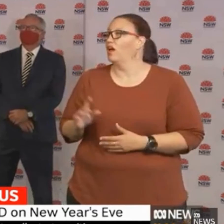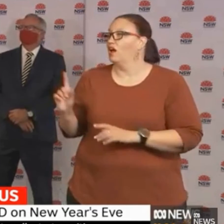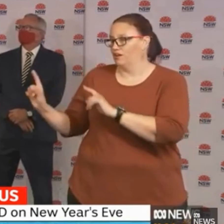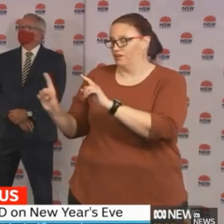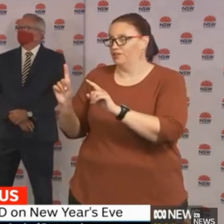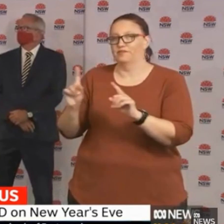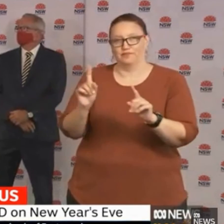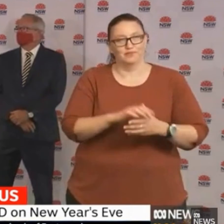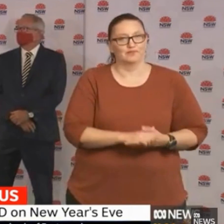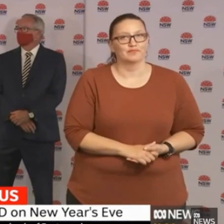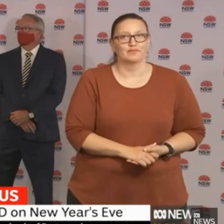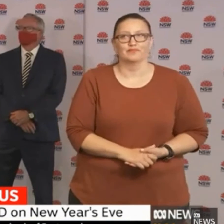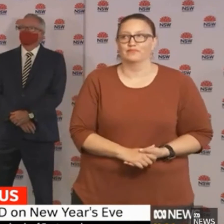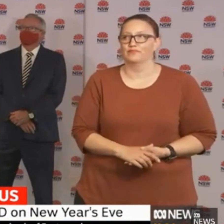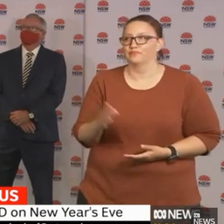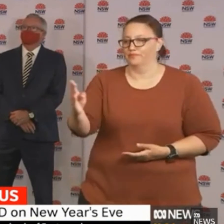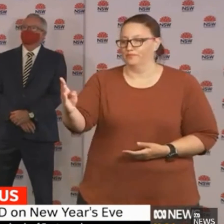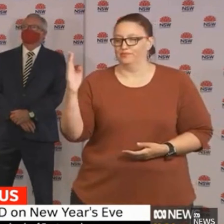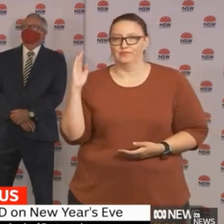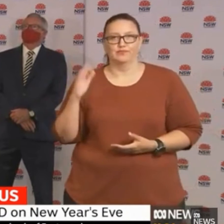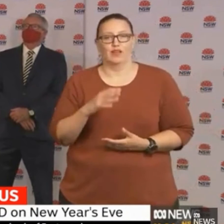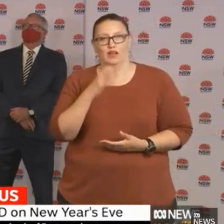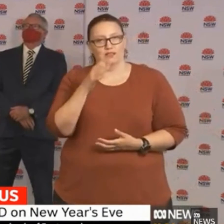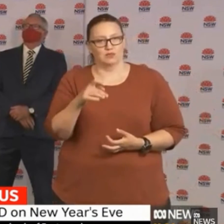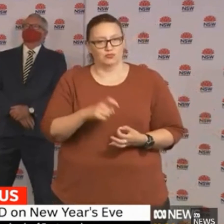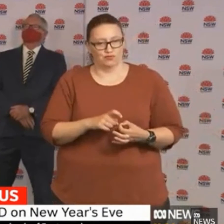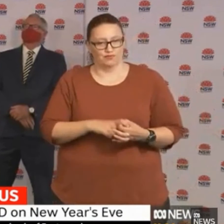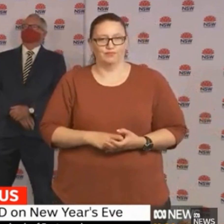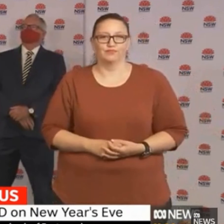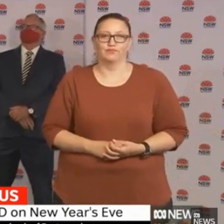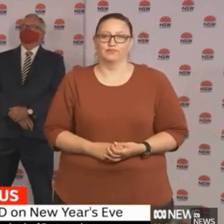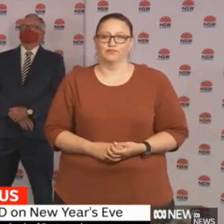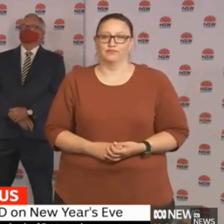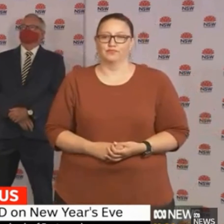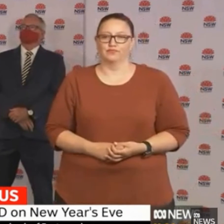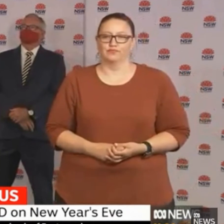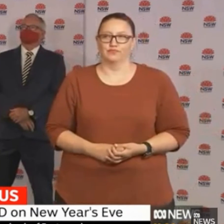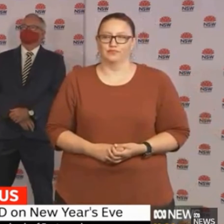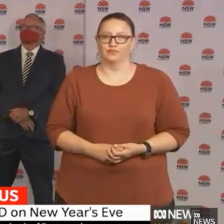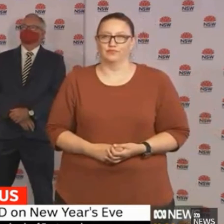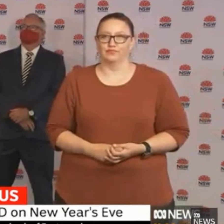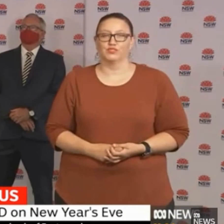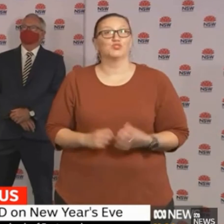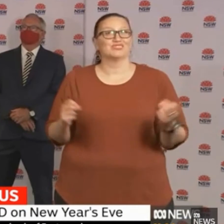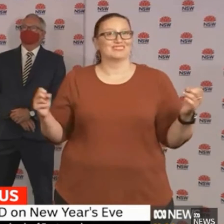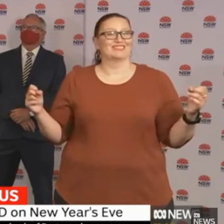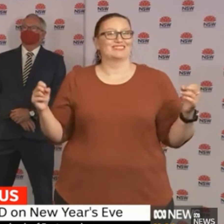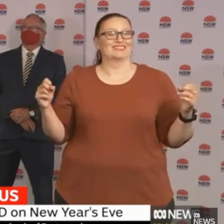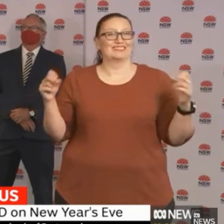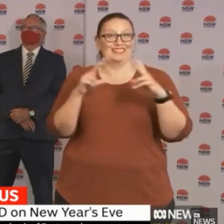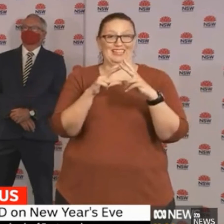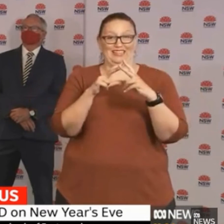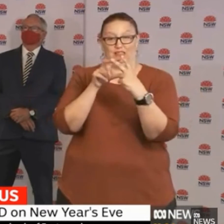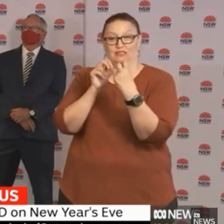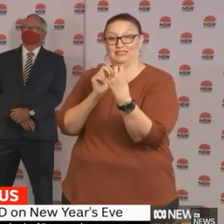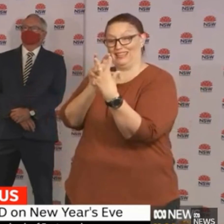I'll get to all of them, don't worry. Yeah. There are a lot of other spots around the harbour foreshore, for example, on the northern side, where